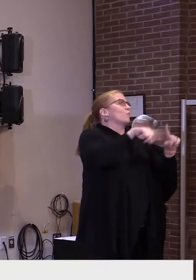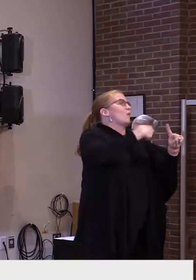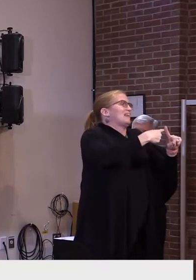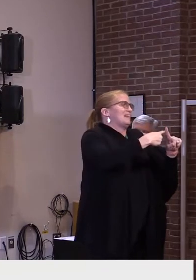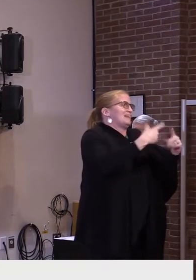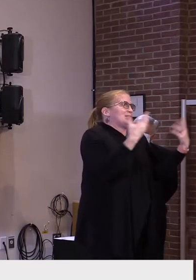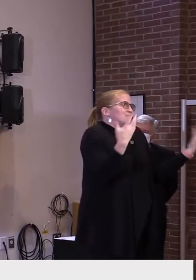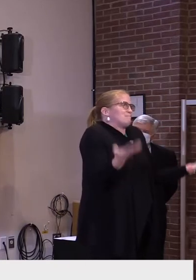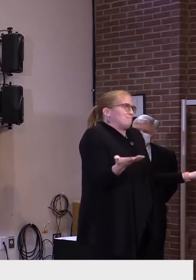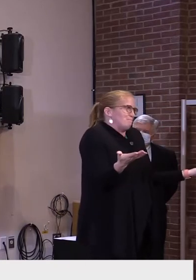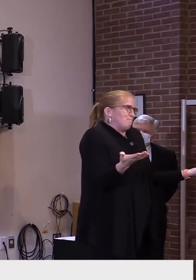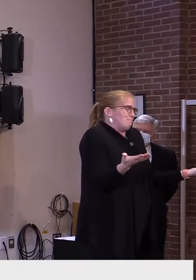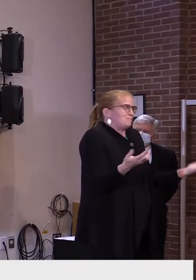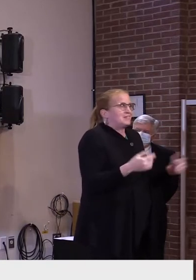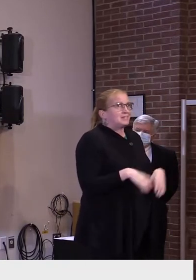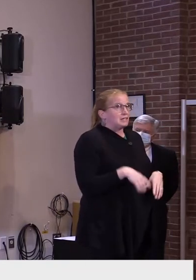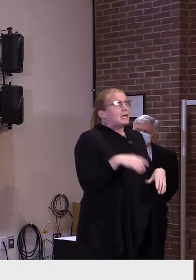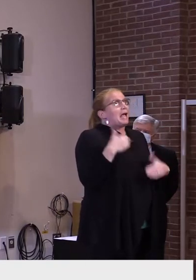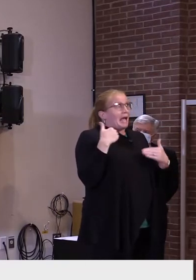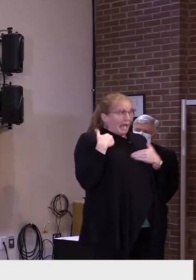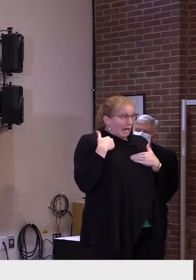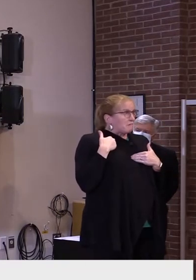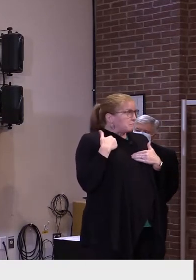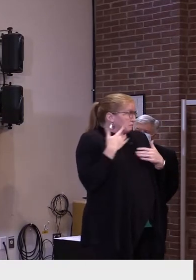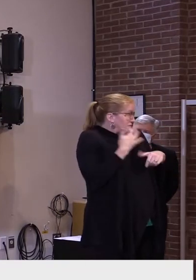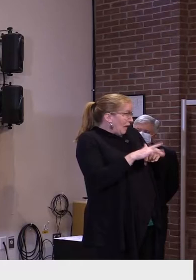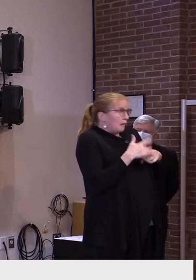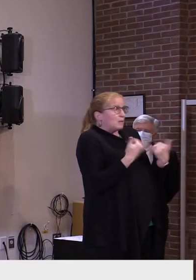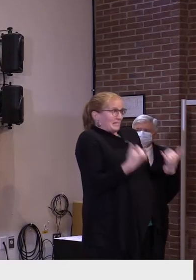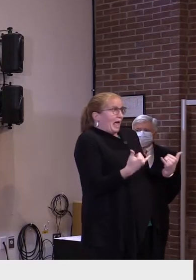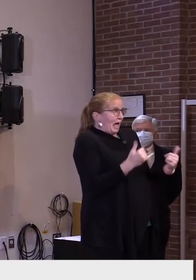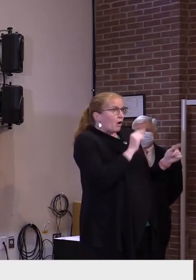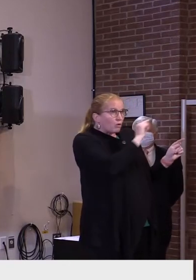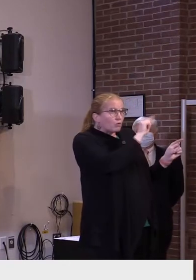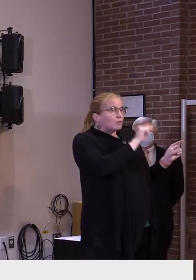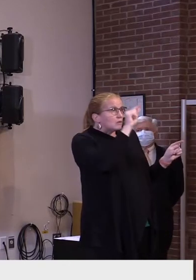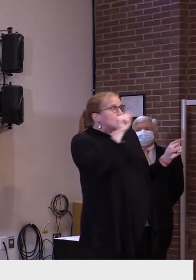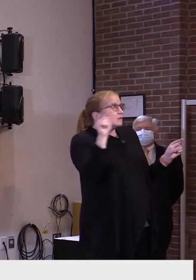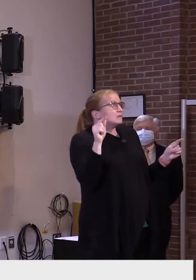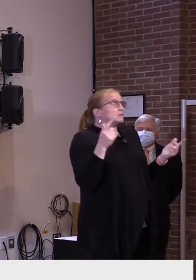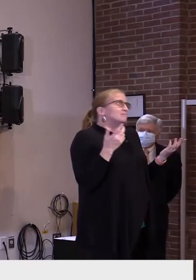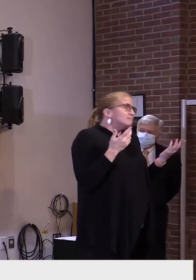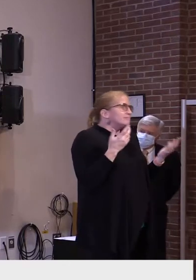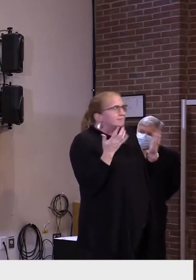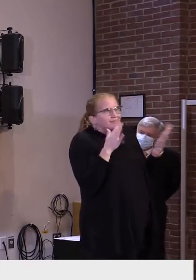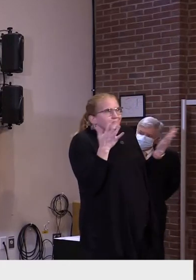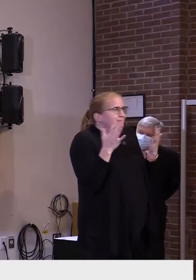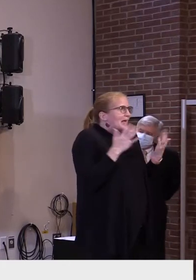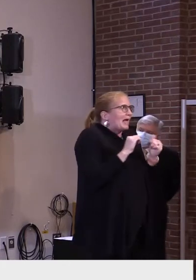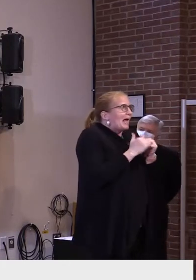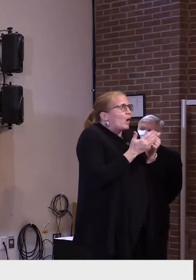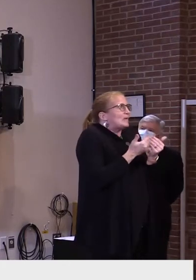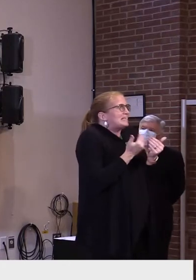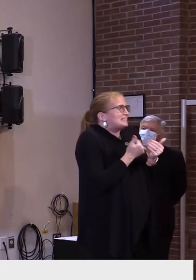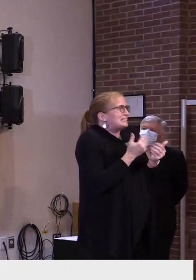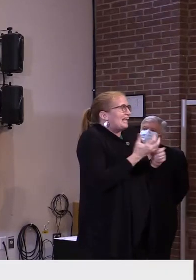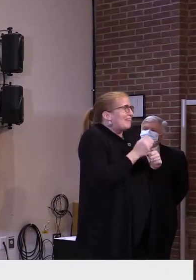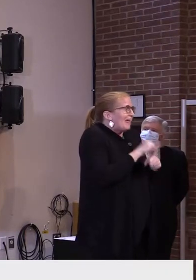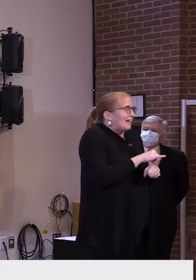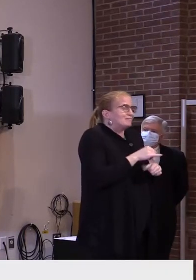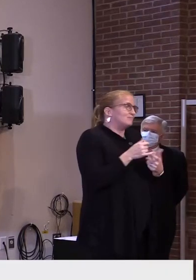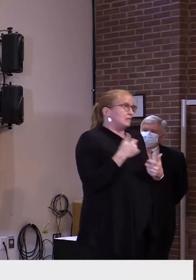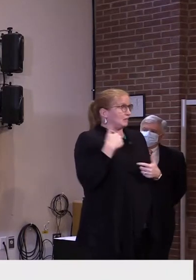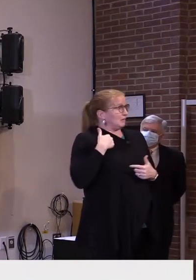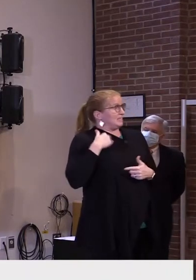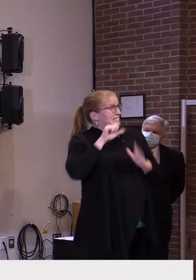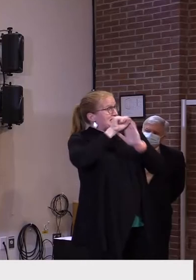things. We know that they are available now, but there are pressure points on them. So in terms of us being able to purchase